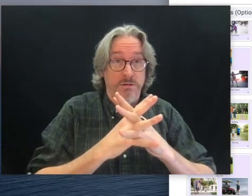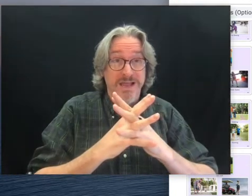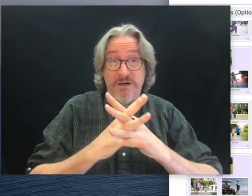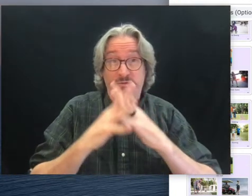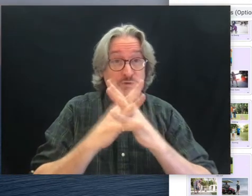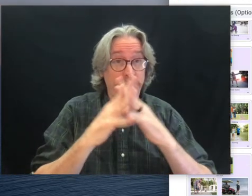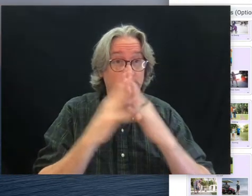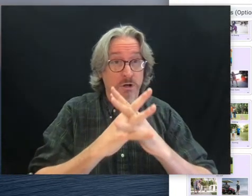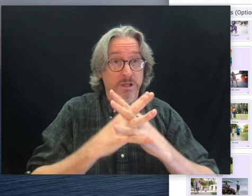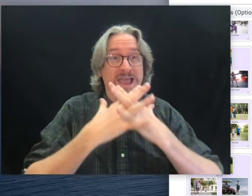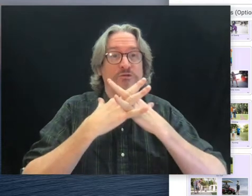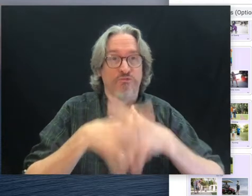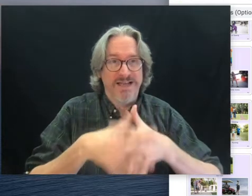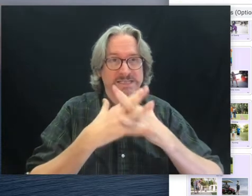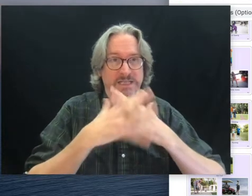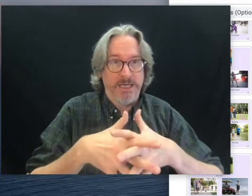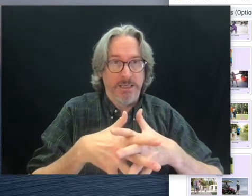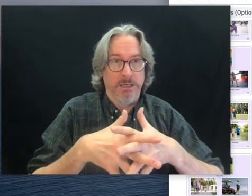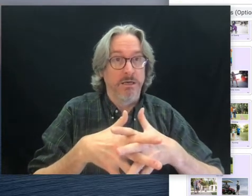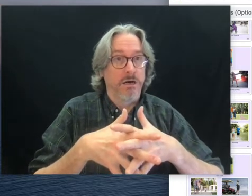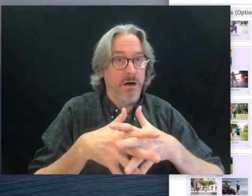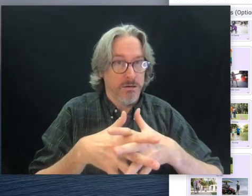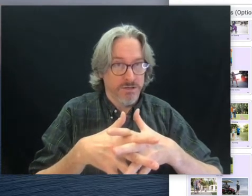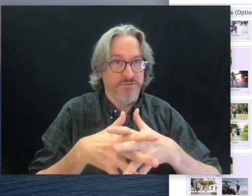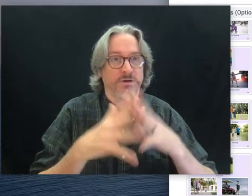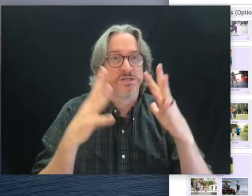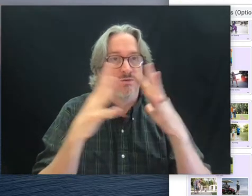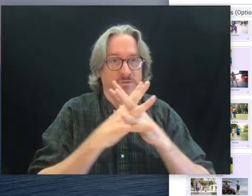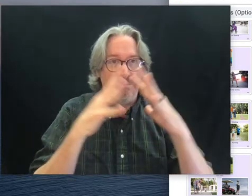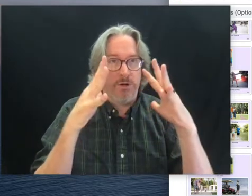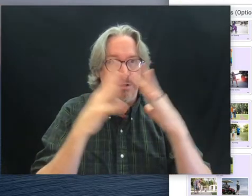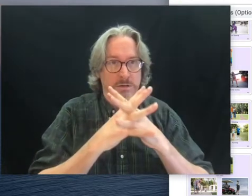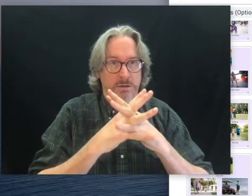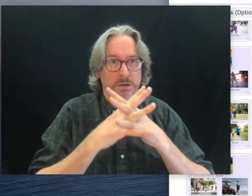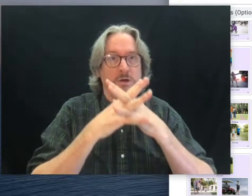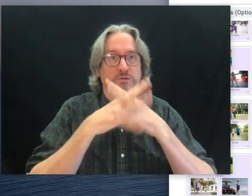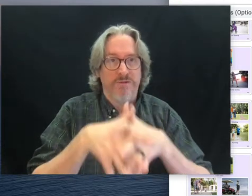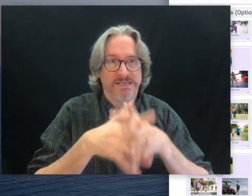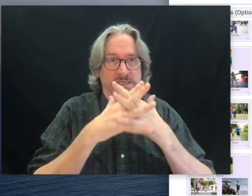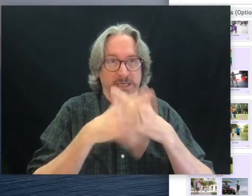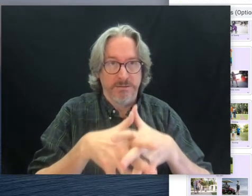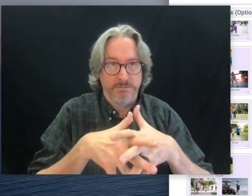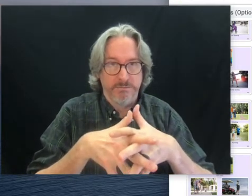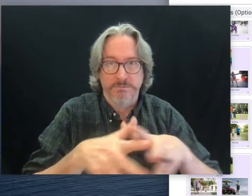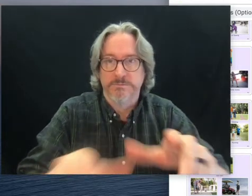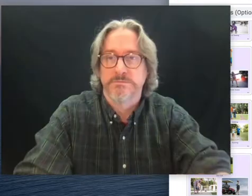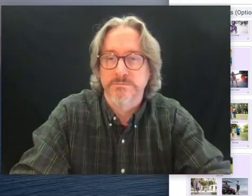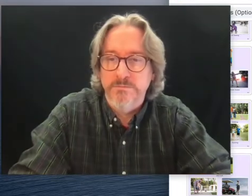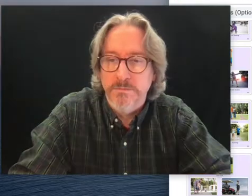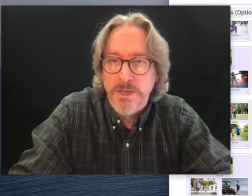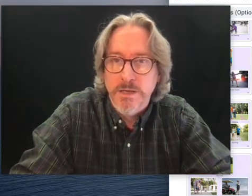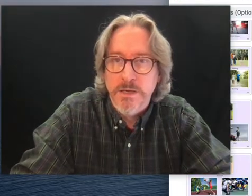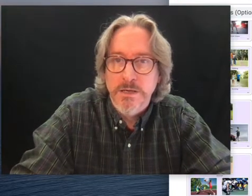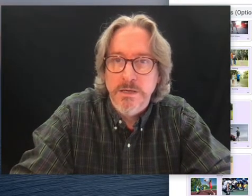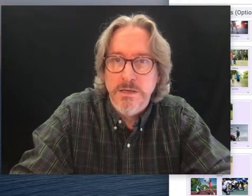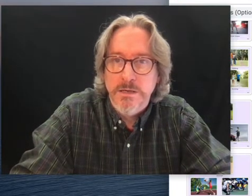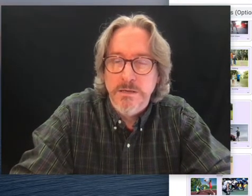Football. Now, football and wrestling are different. So, football, wrestling.